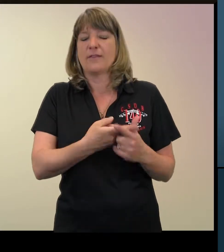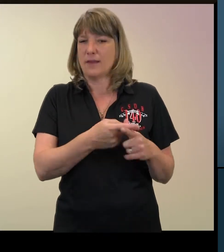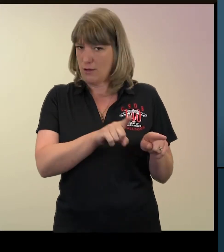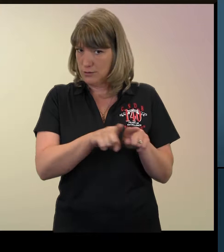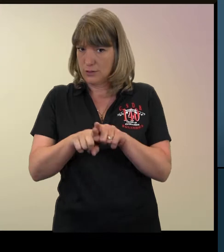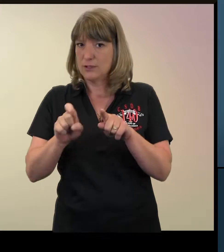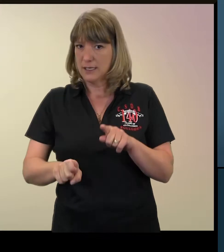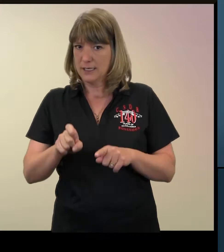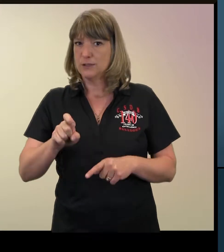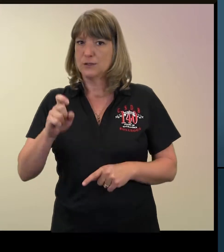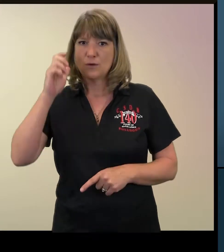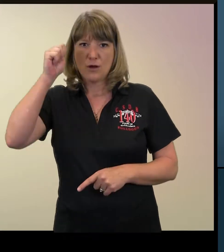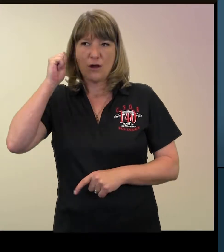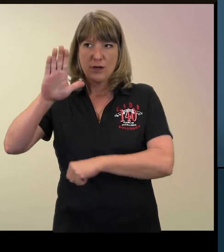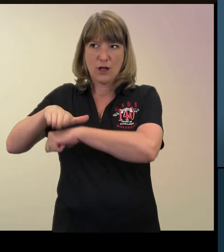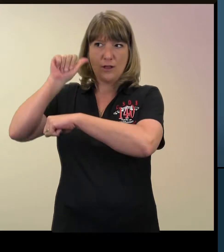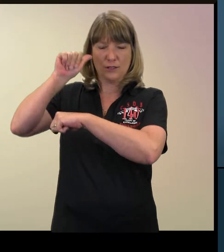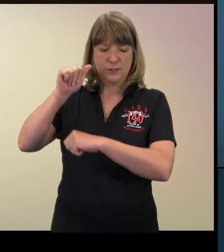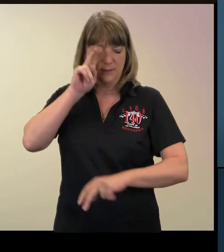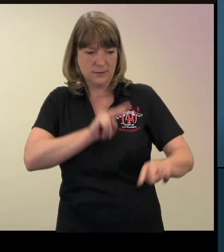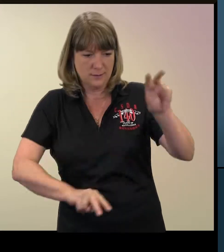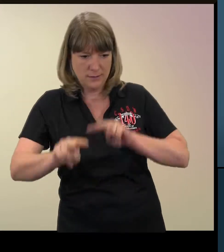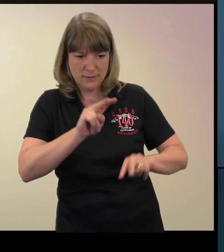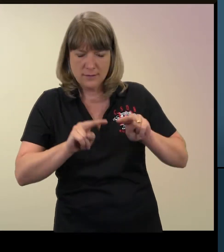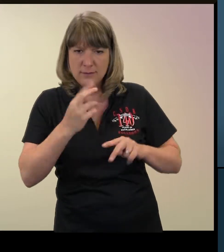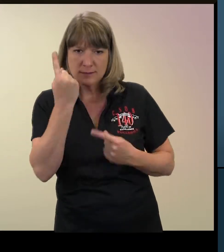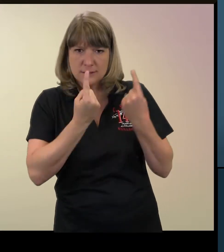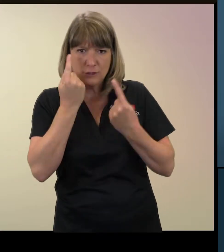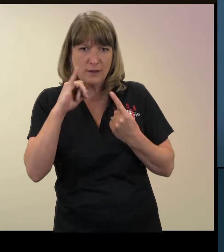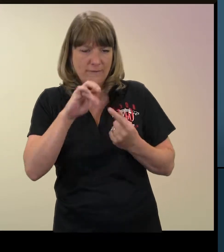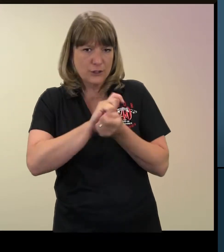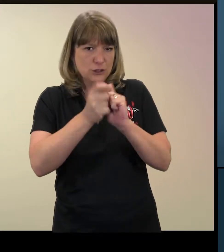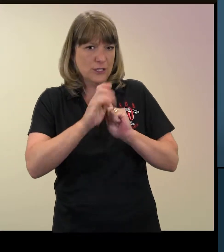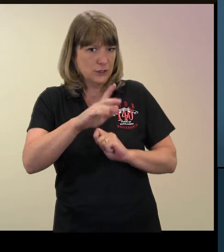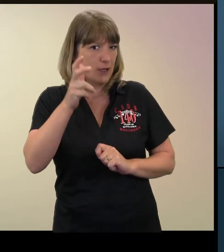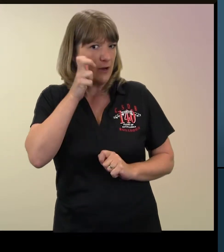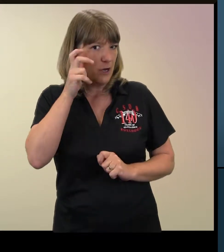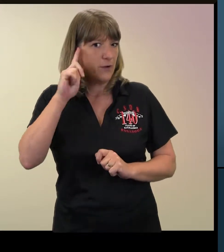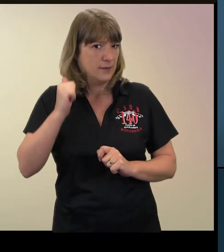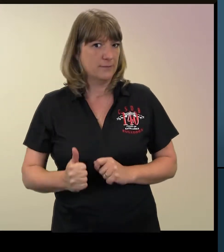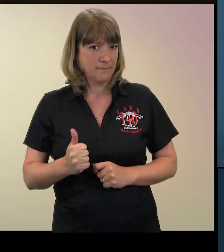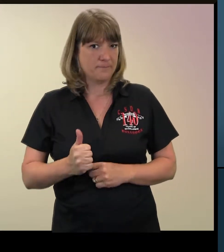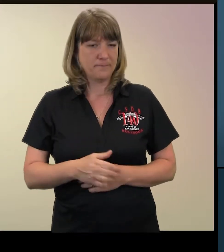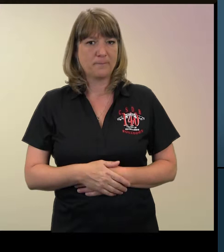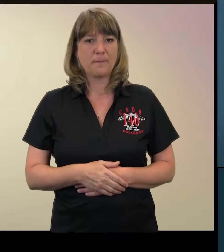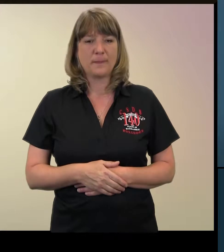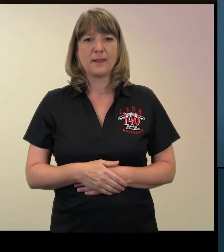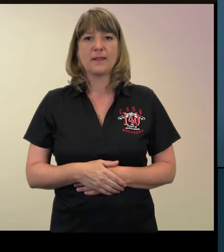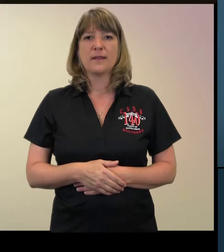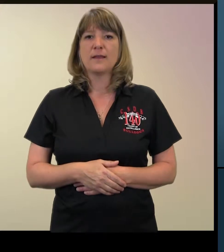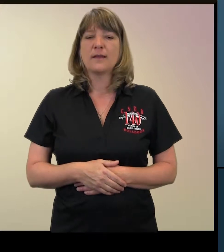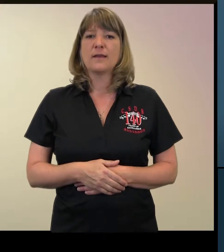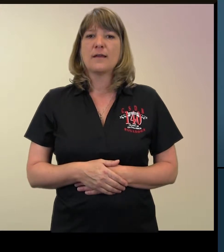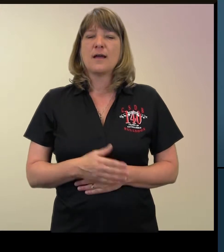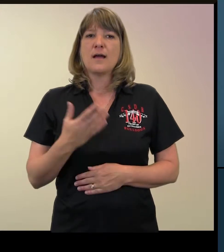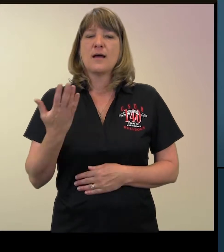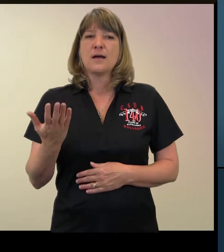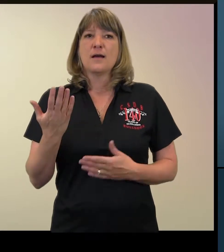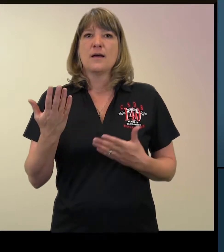their audiologist in that to consider whether there's been a change in their hearing. There are some